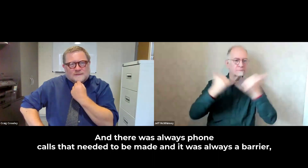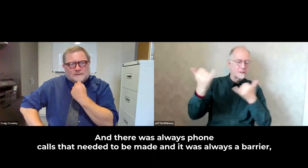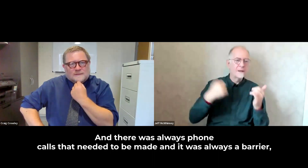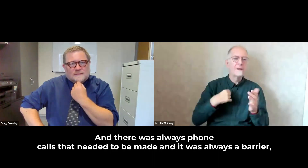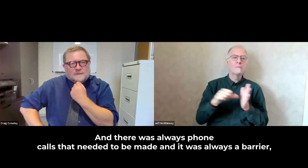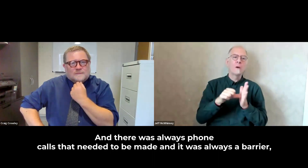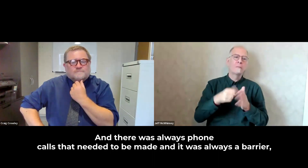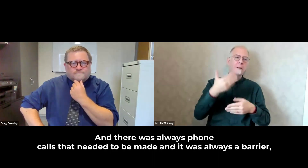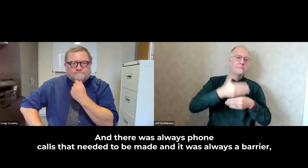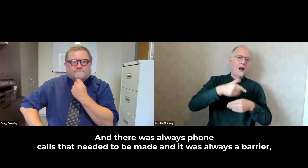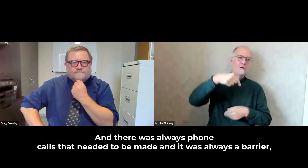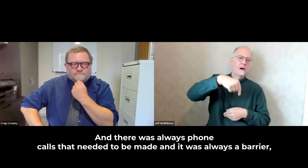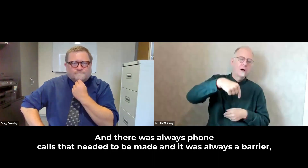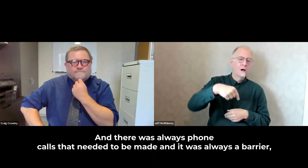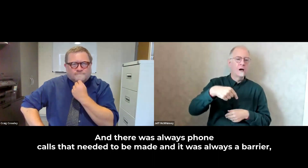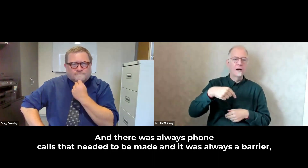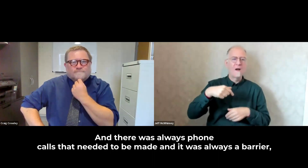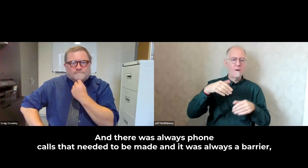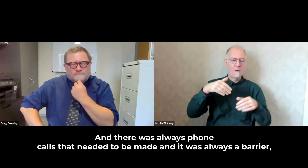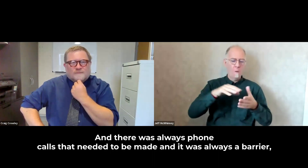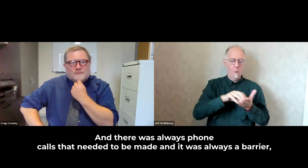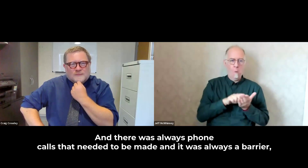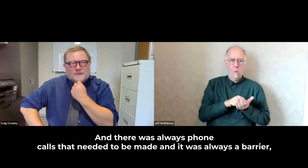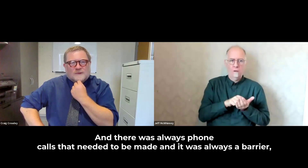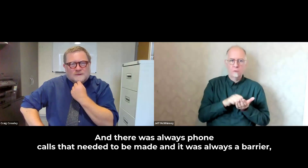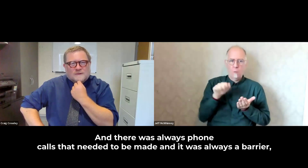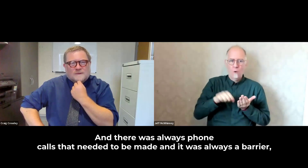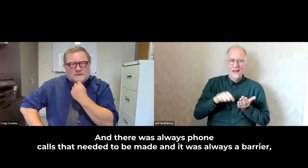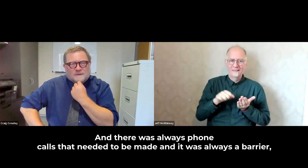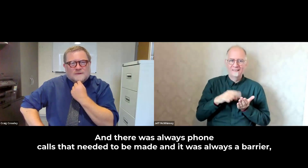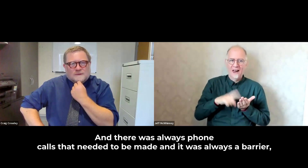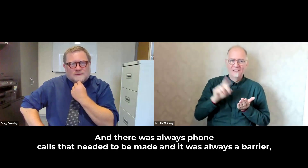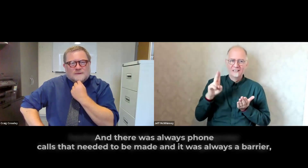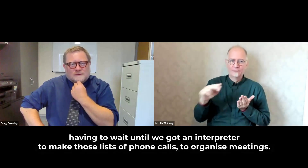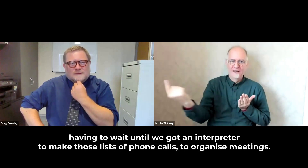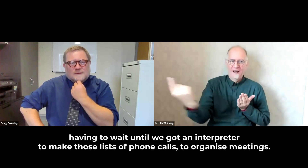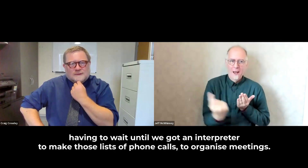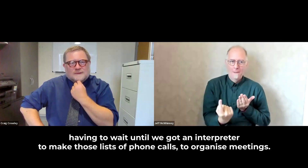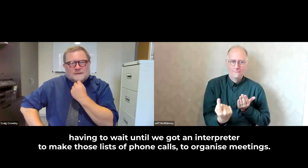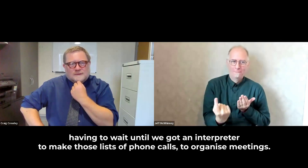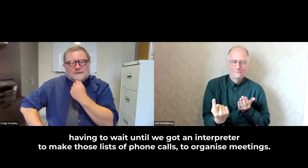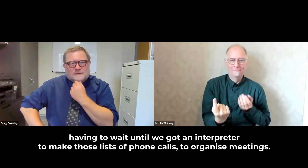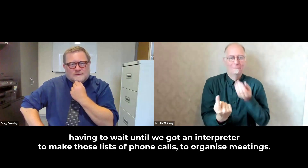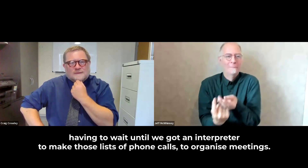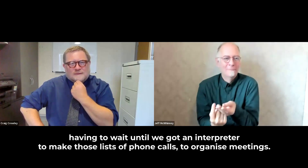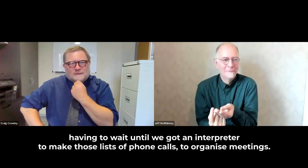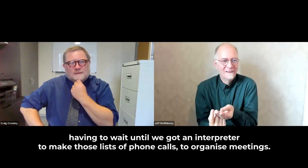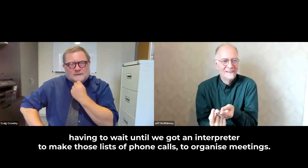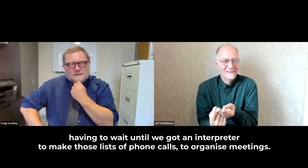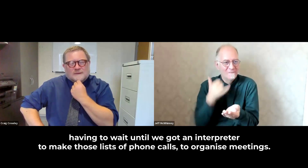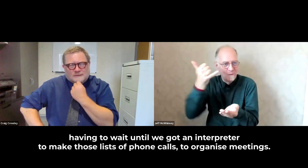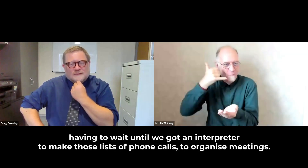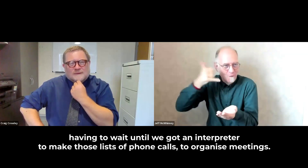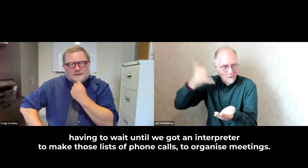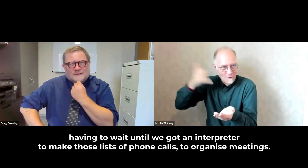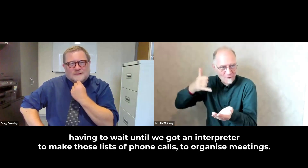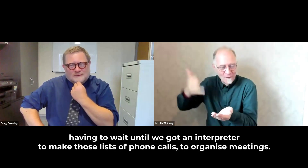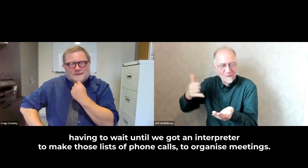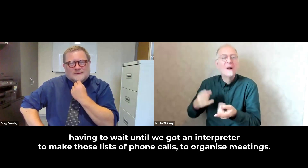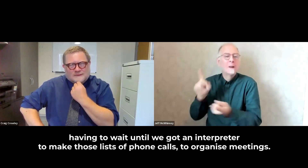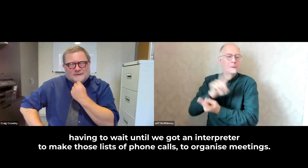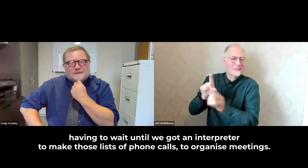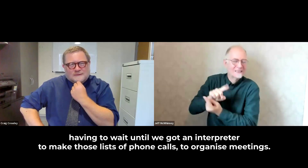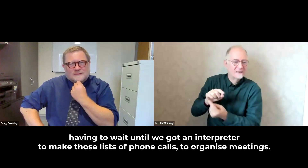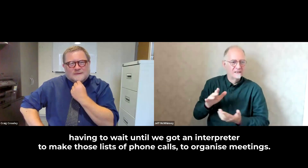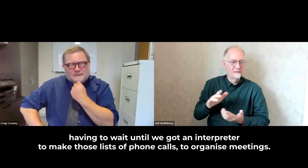And, there was always phone calls that needed to be made. And it was always a barrier, having to wait until we got an interpreter to make